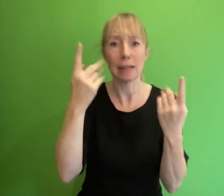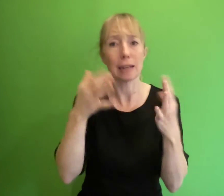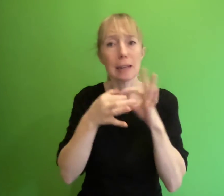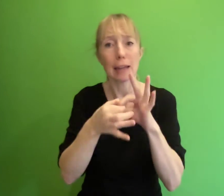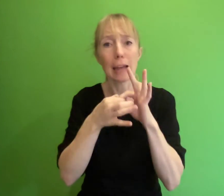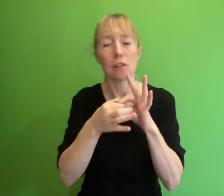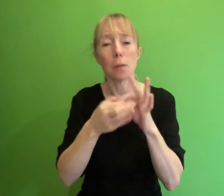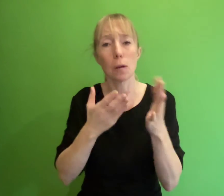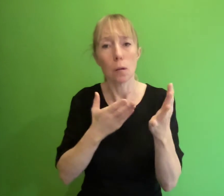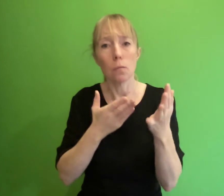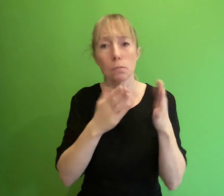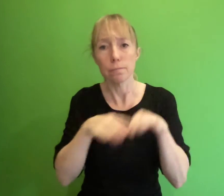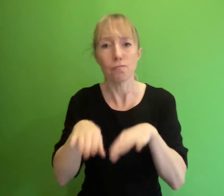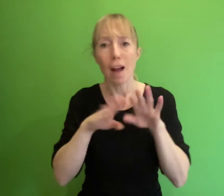and responsive manner.